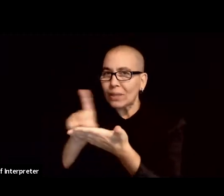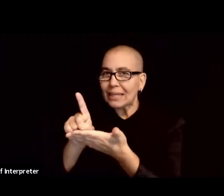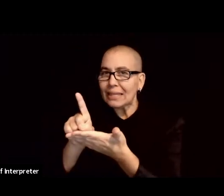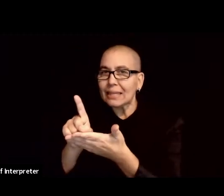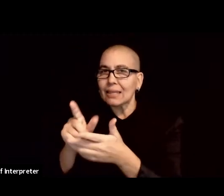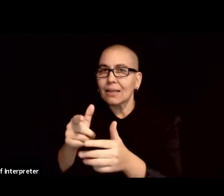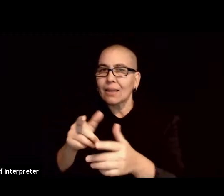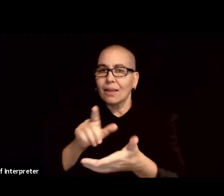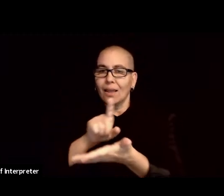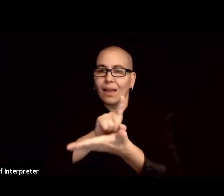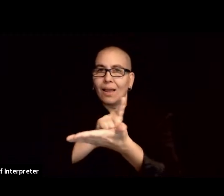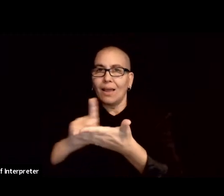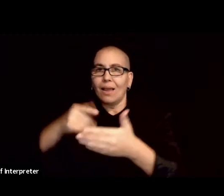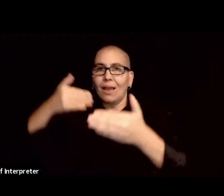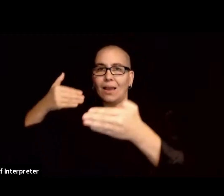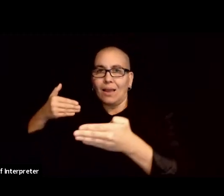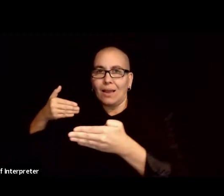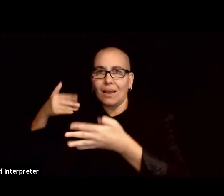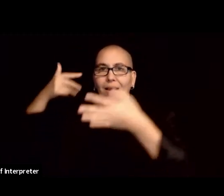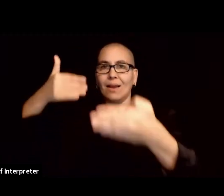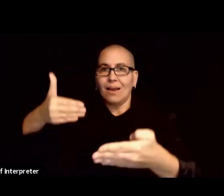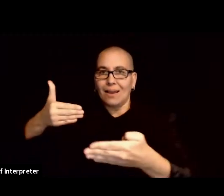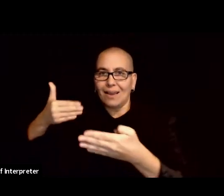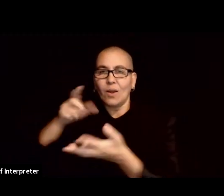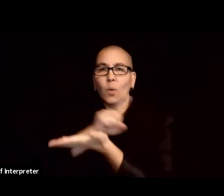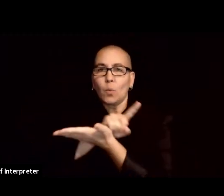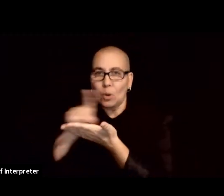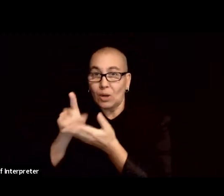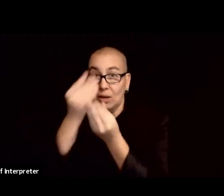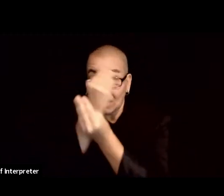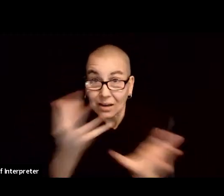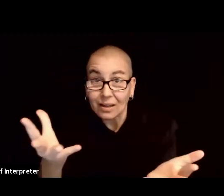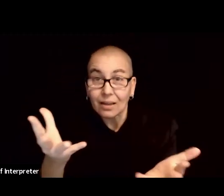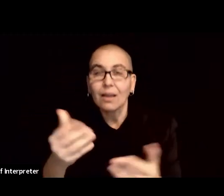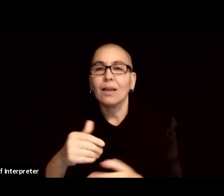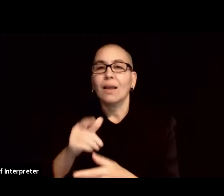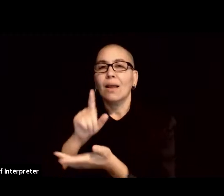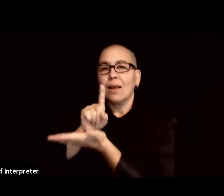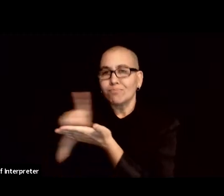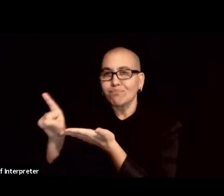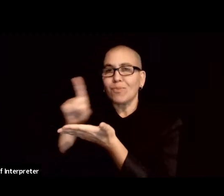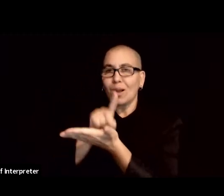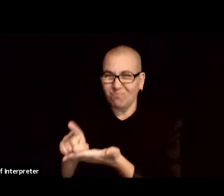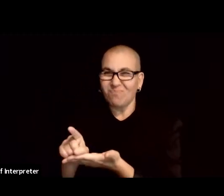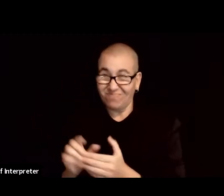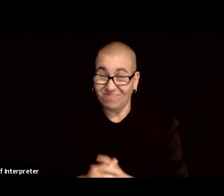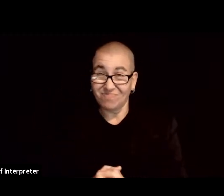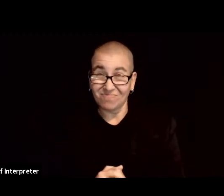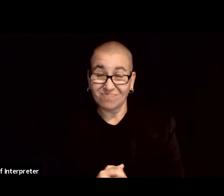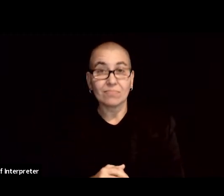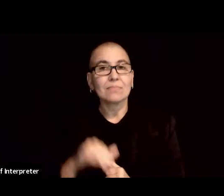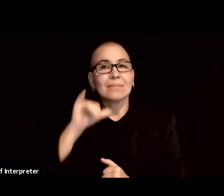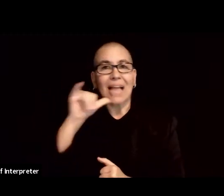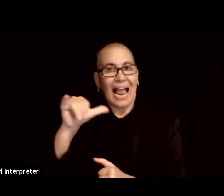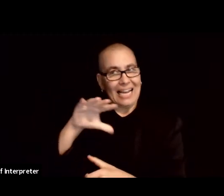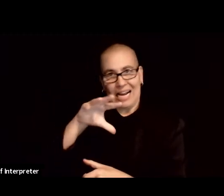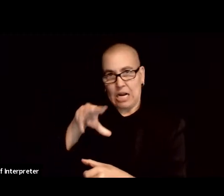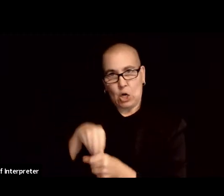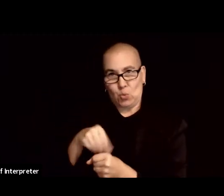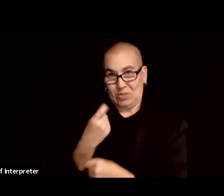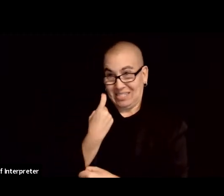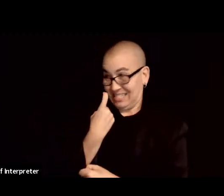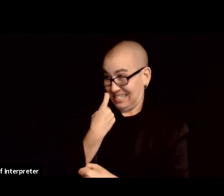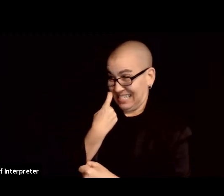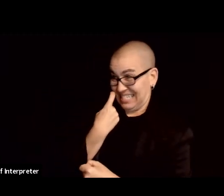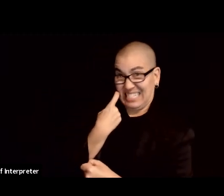this 8.1% test positivity rate does not include the most recent week of record high case counts. We know that this